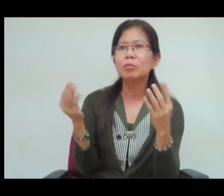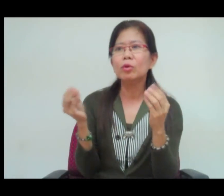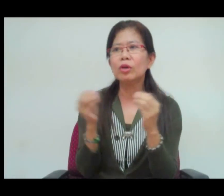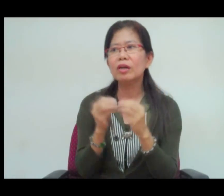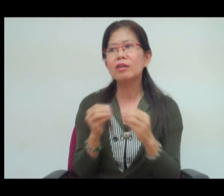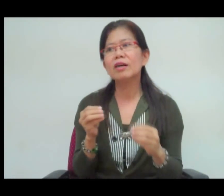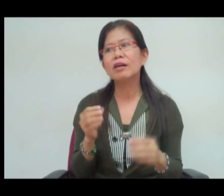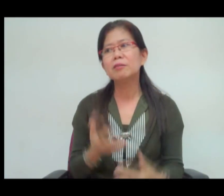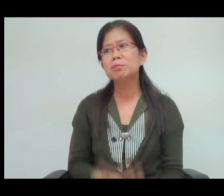more